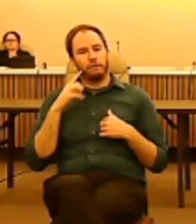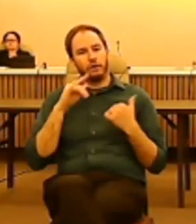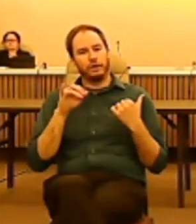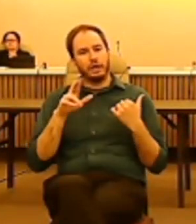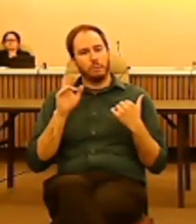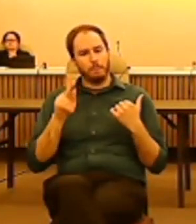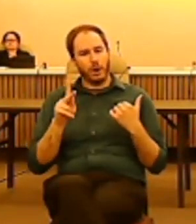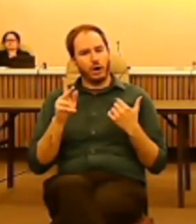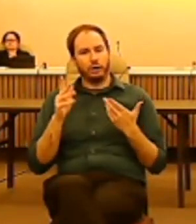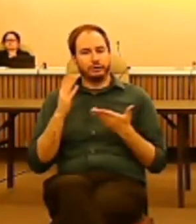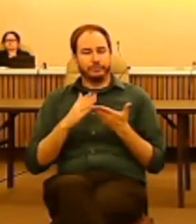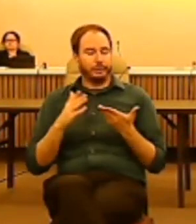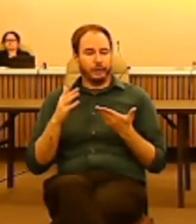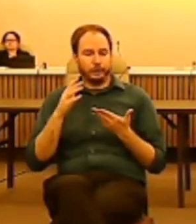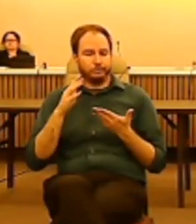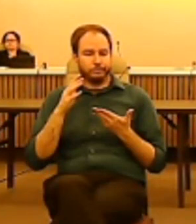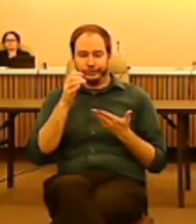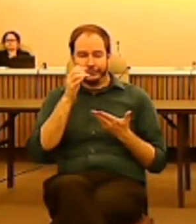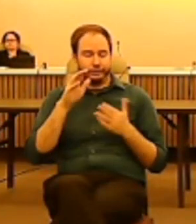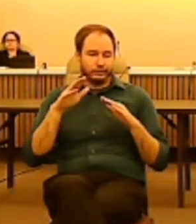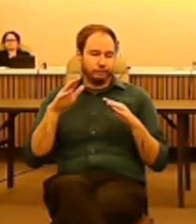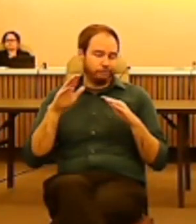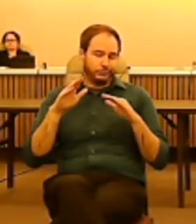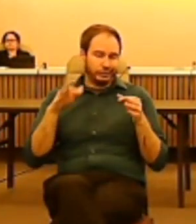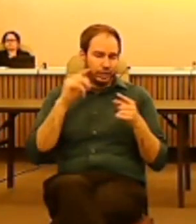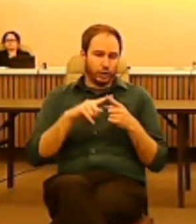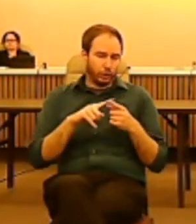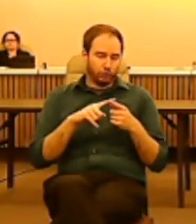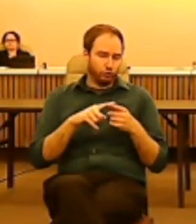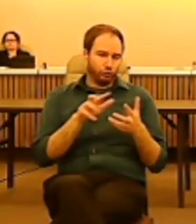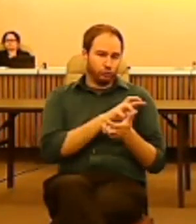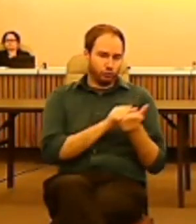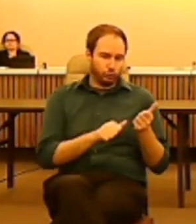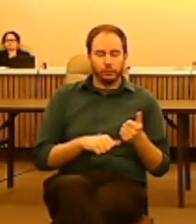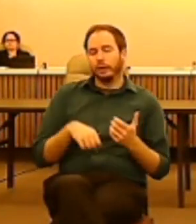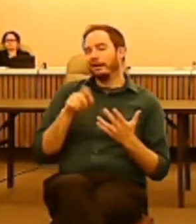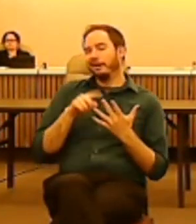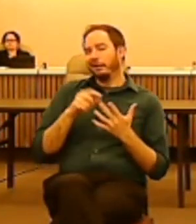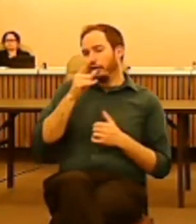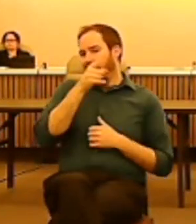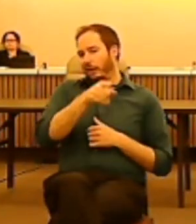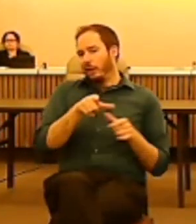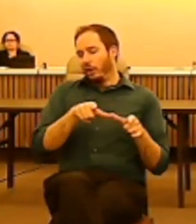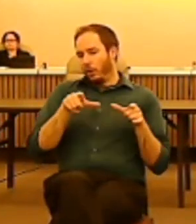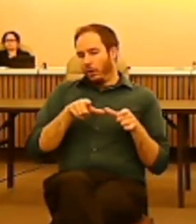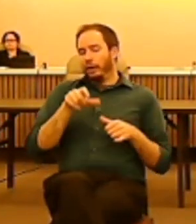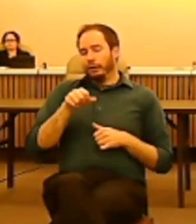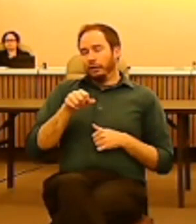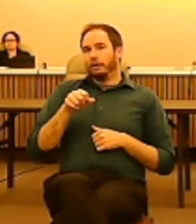some vandals decided to trash them. Yeah, so that location